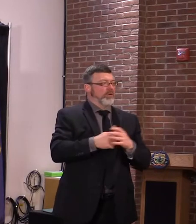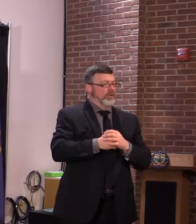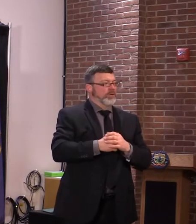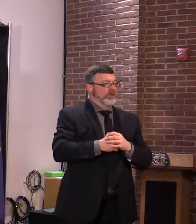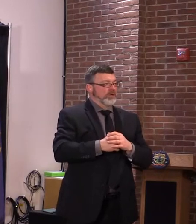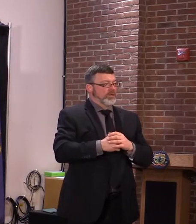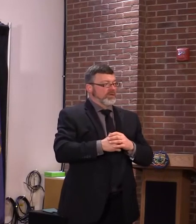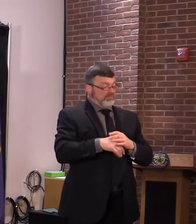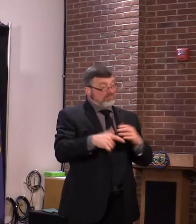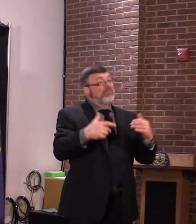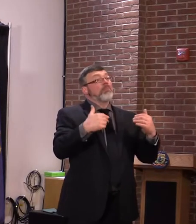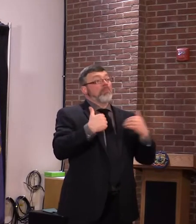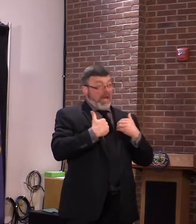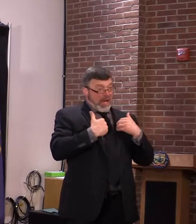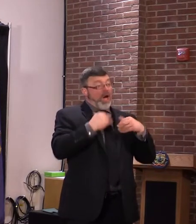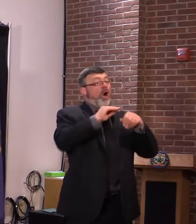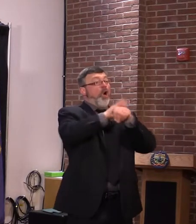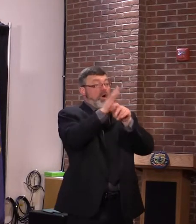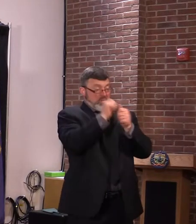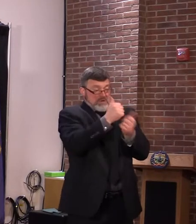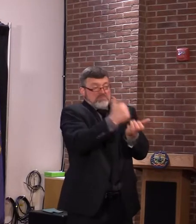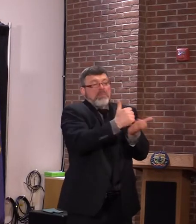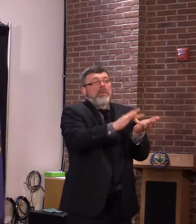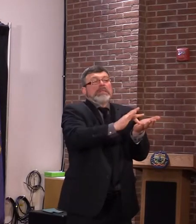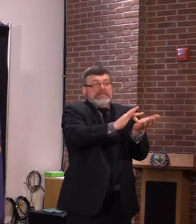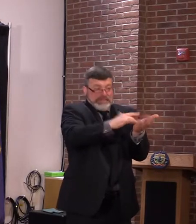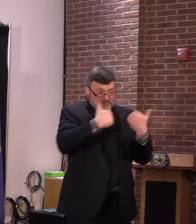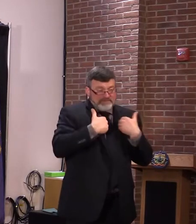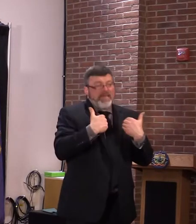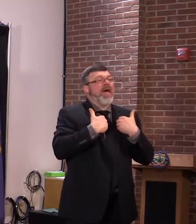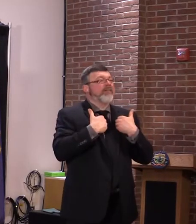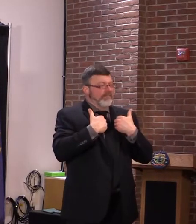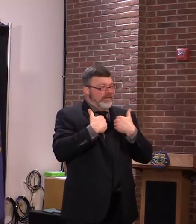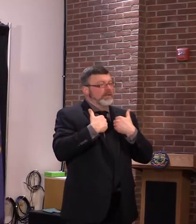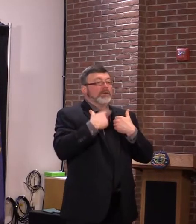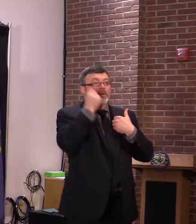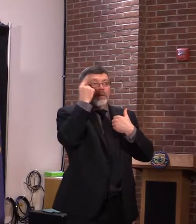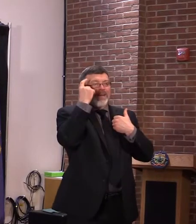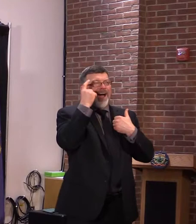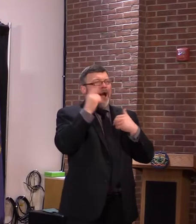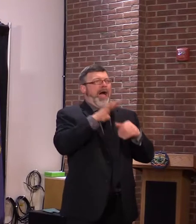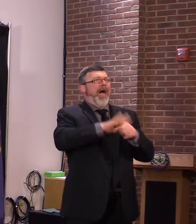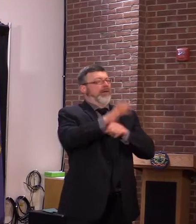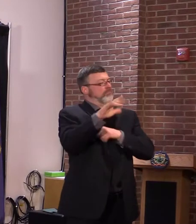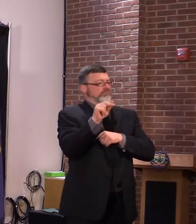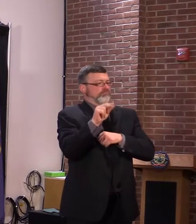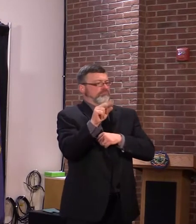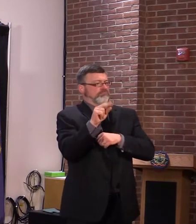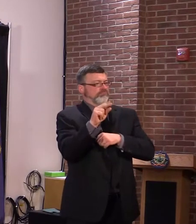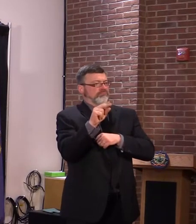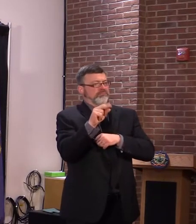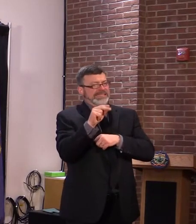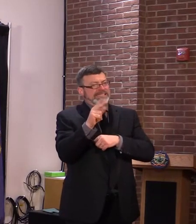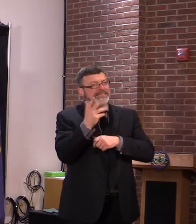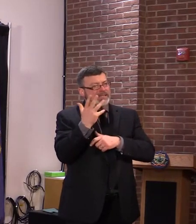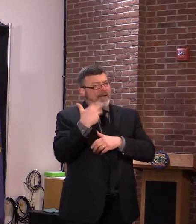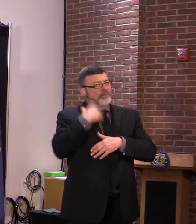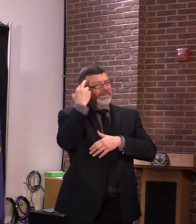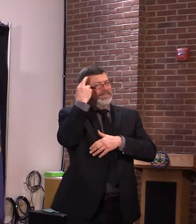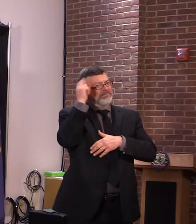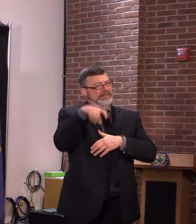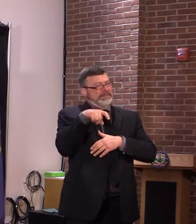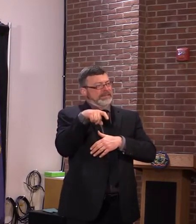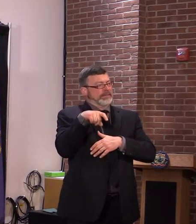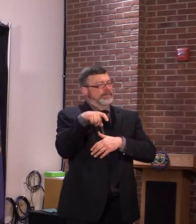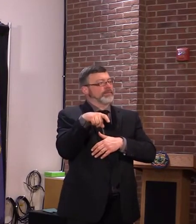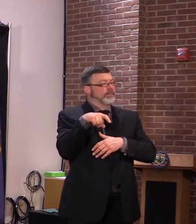now, please reach out to your healthcare provider if you are at higher risk and have tested positive. I